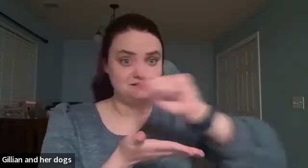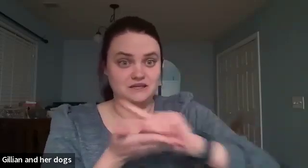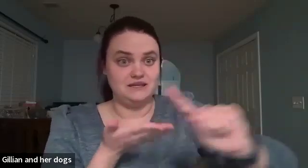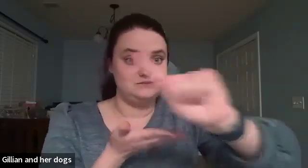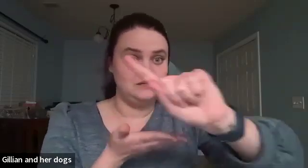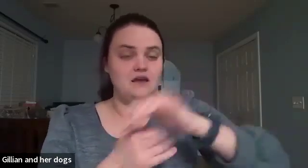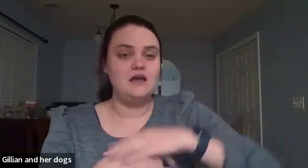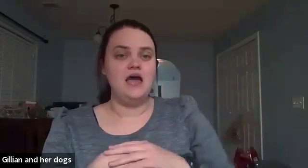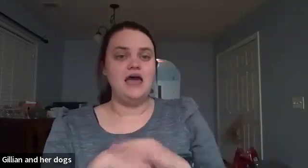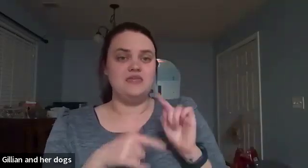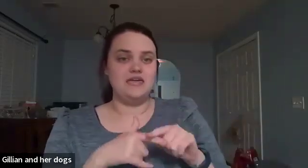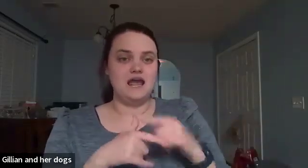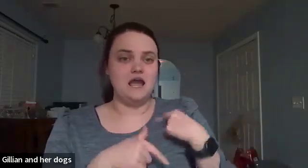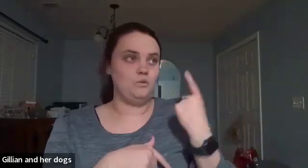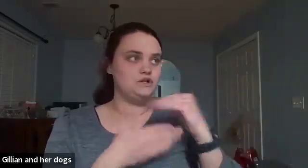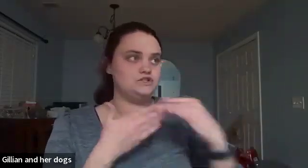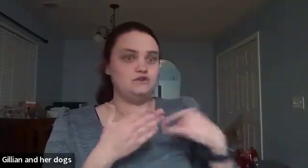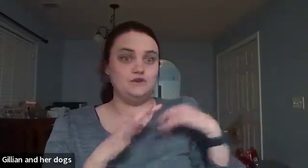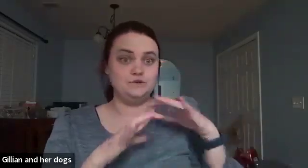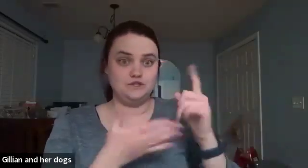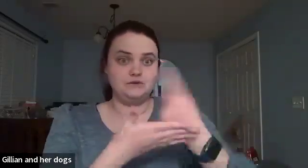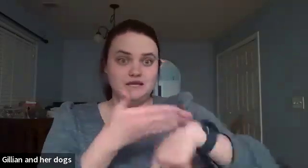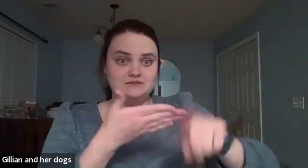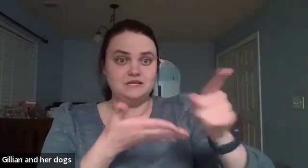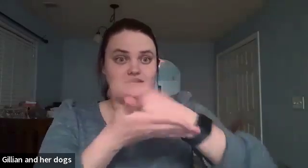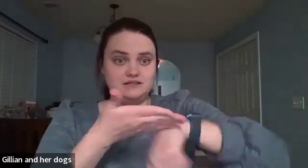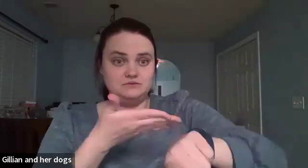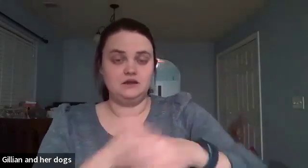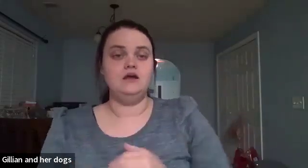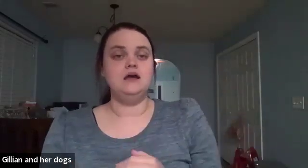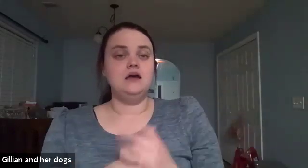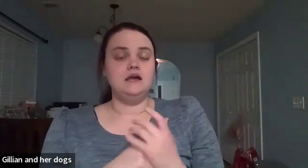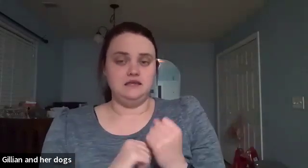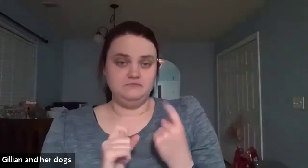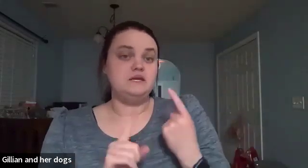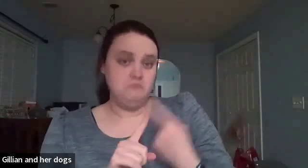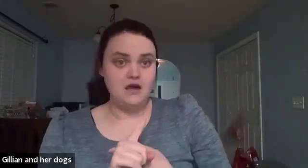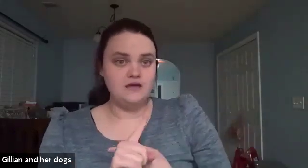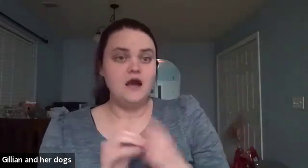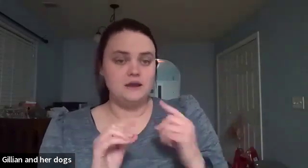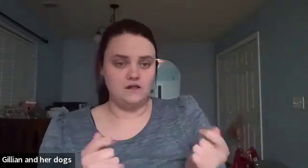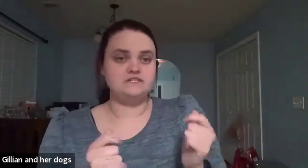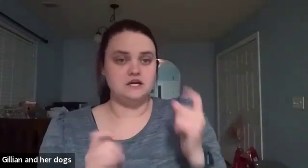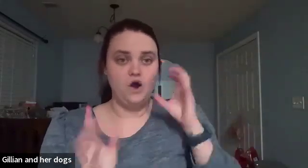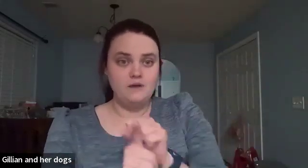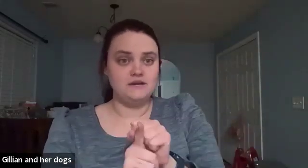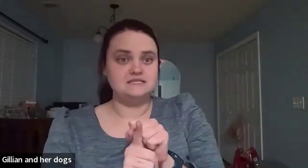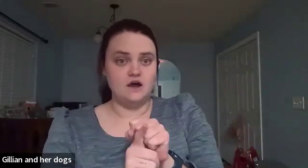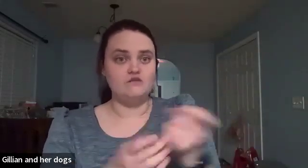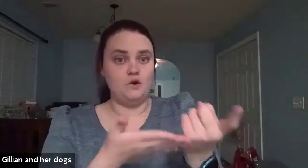next week, next week. And then I had one student who would do next week, next week. Give me a month, I all of a sudden caught myself